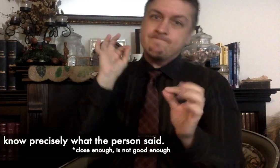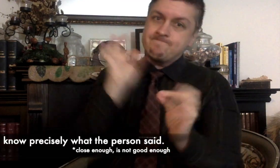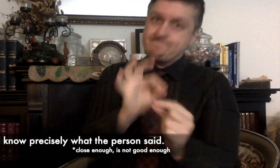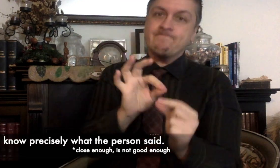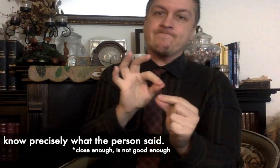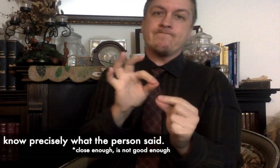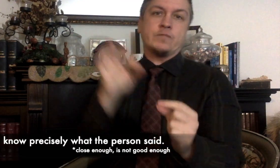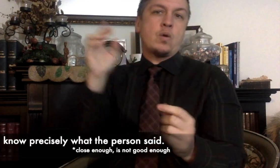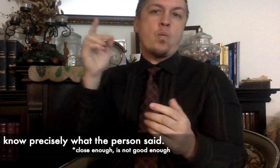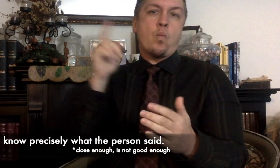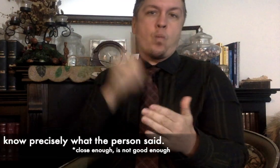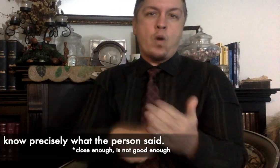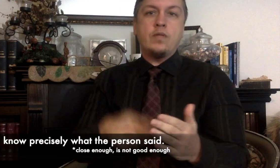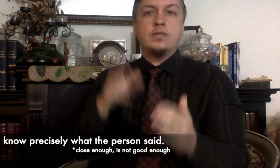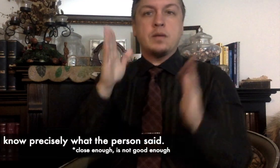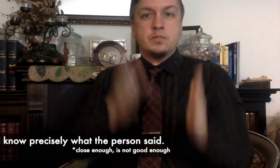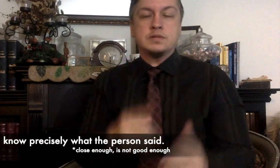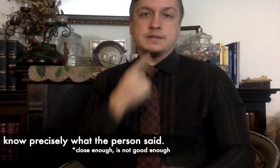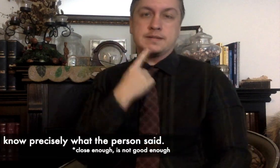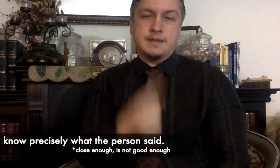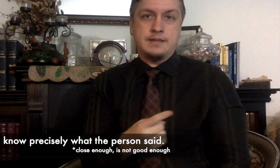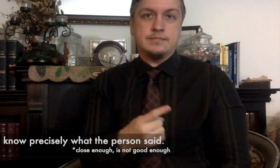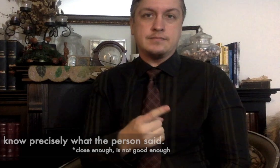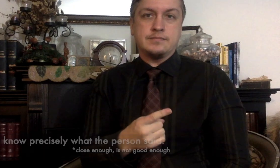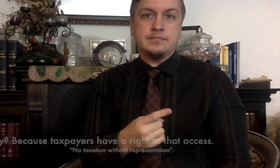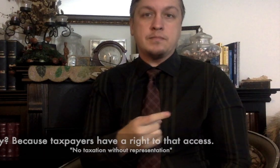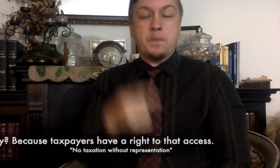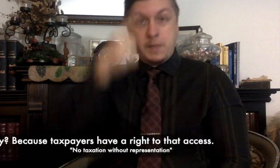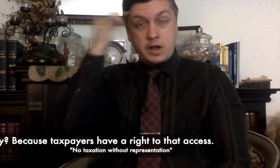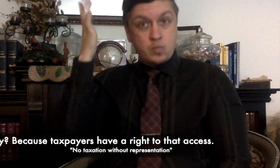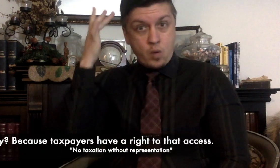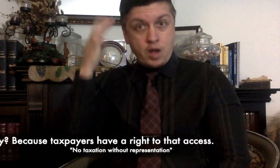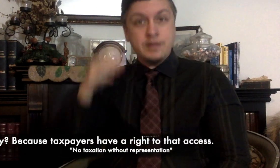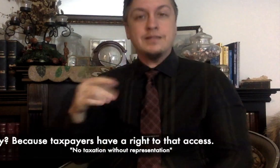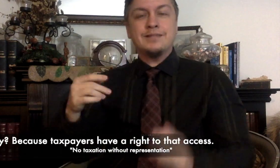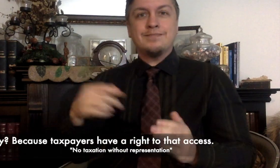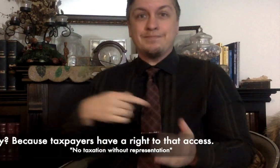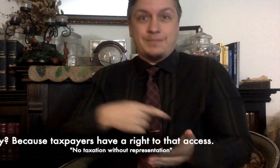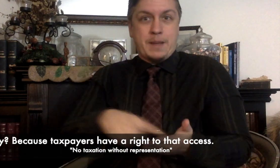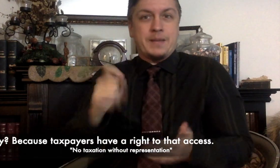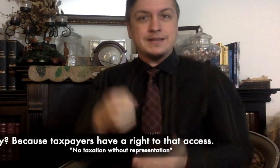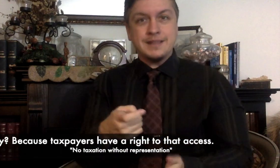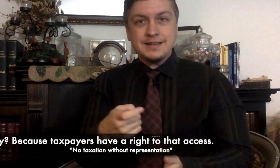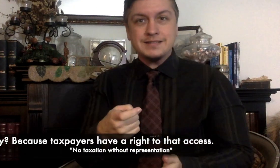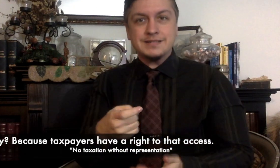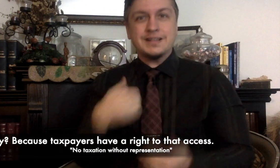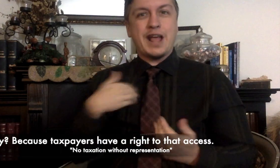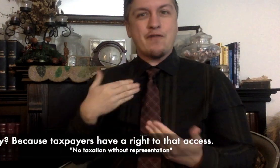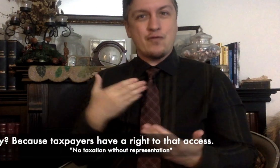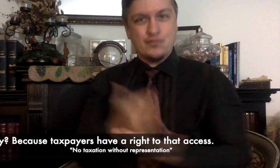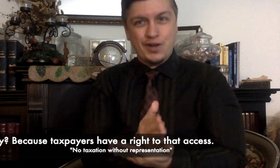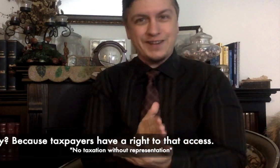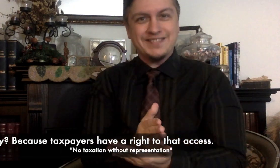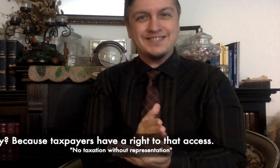know precisely what the person said. Why? Because taxpayers have a right to